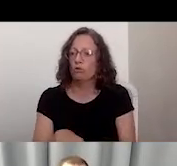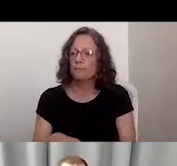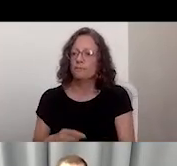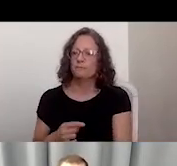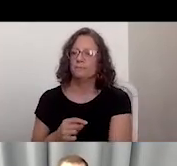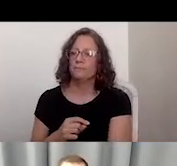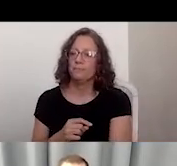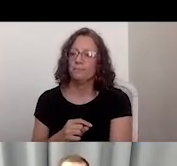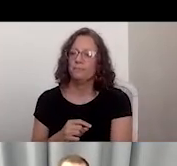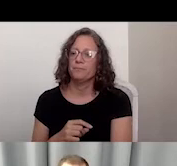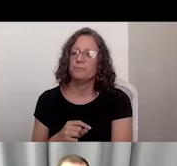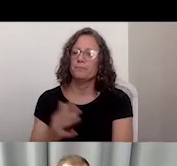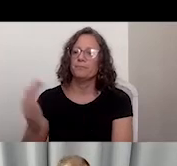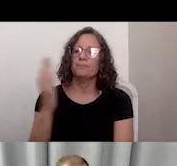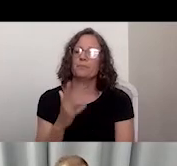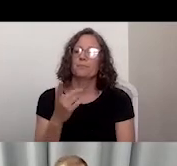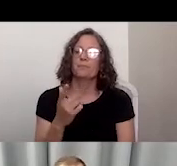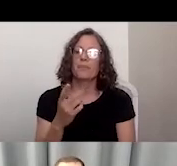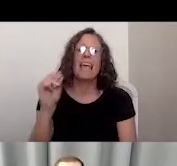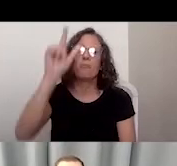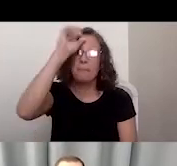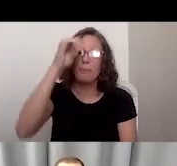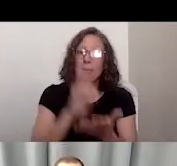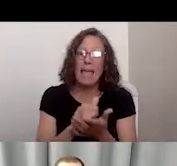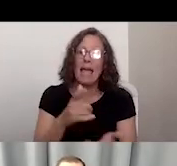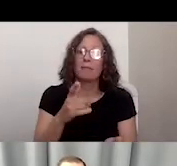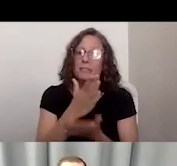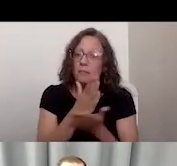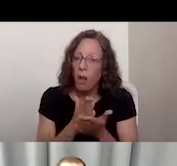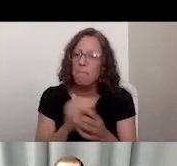thing to do. We'd appreciate if you'd let us have our turn.